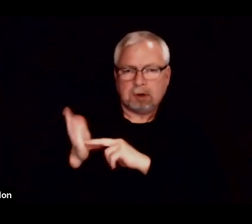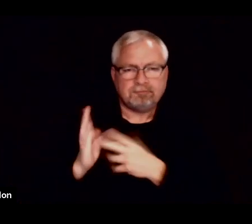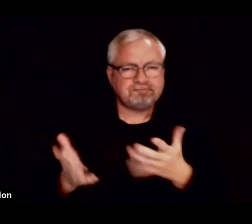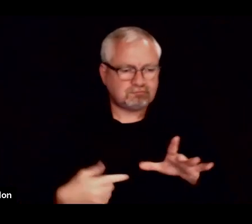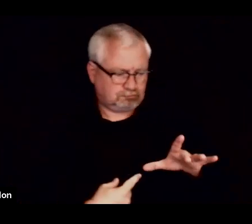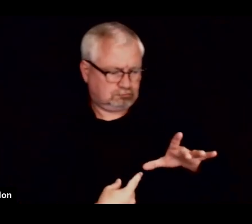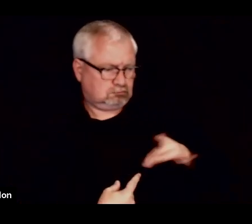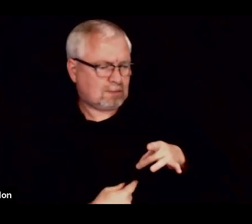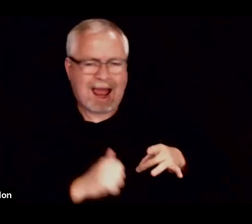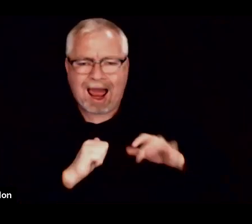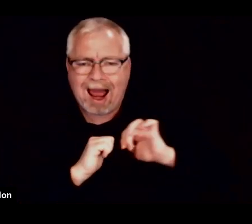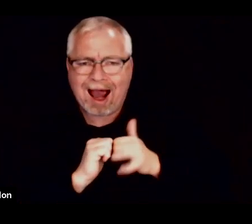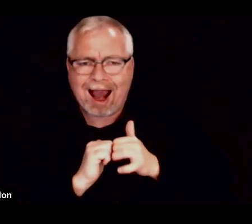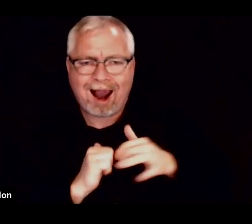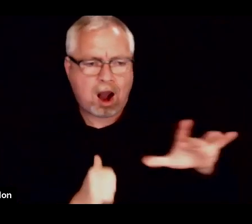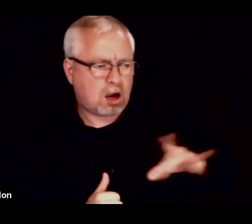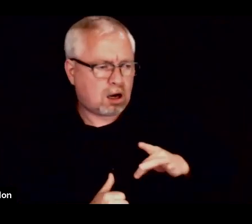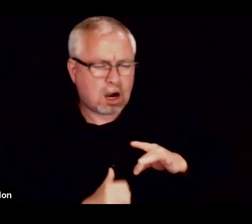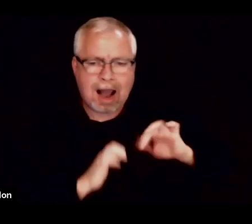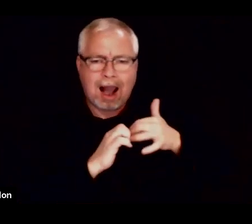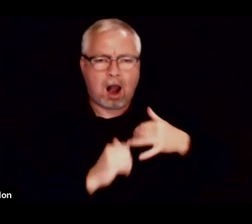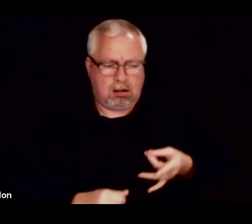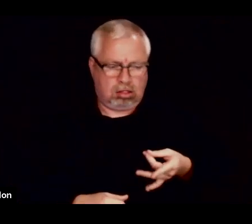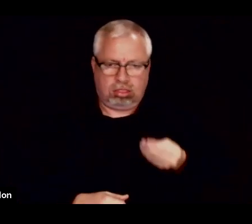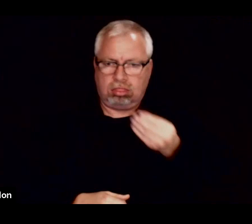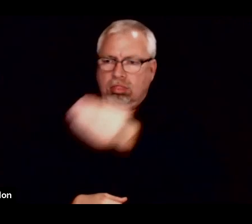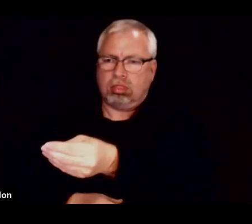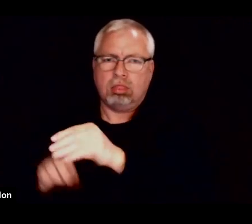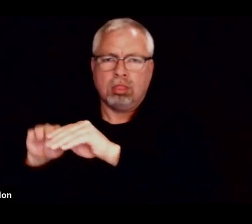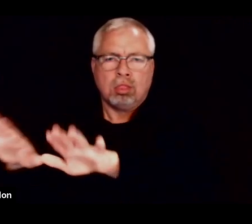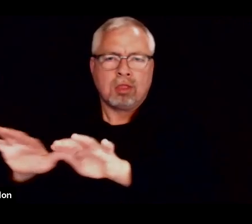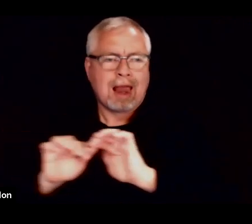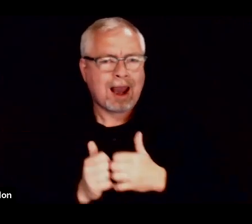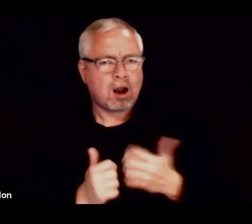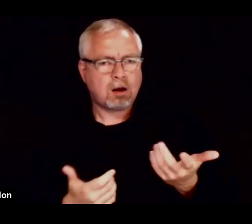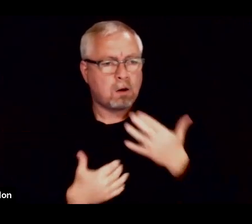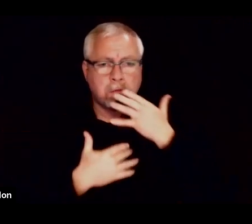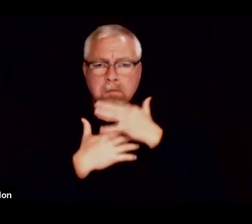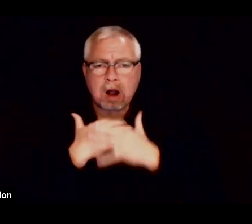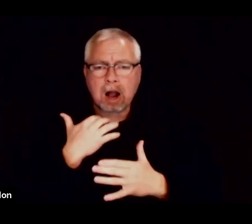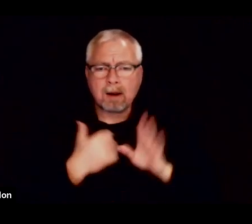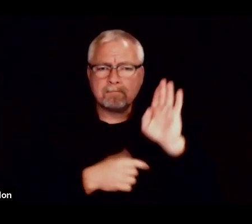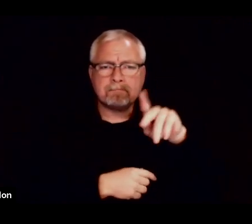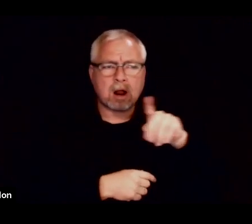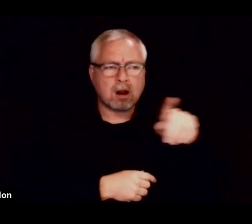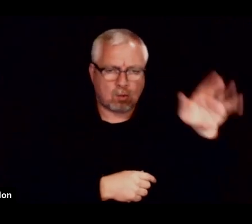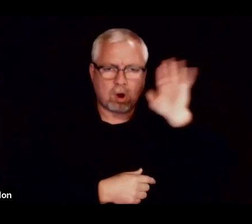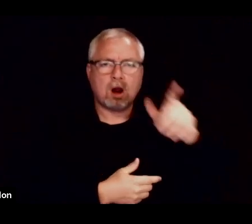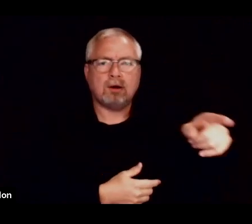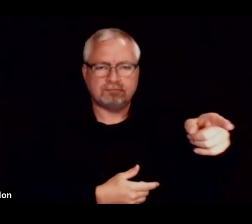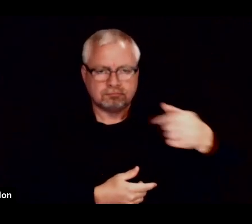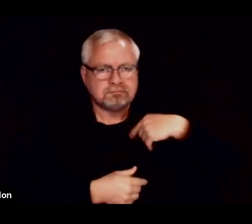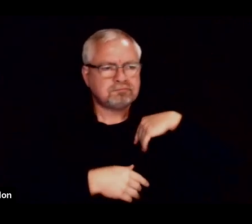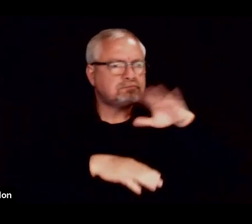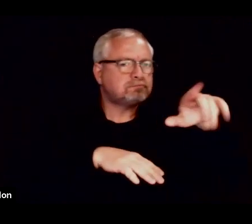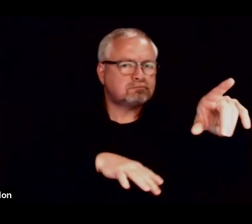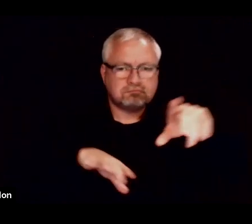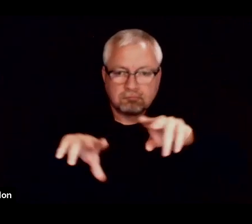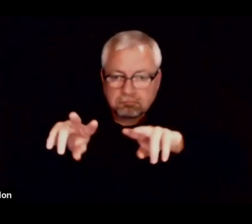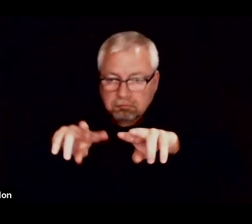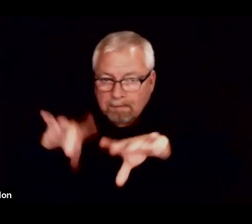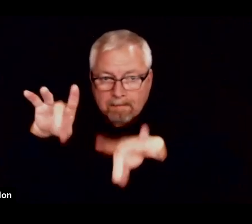I mentioned the blood bank study will go at different points in time. We are also considering that for the other